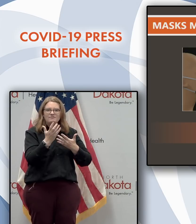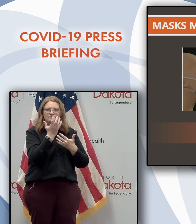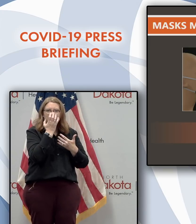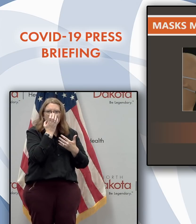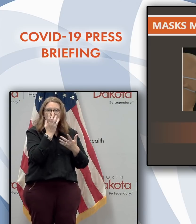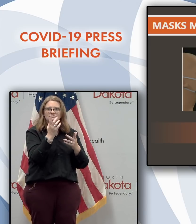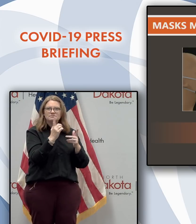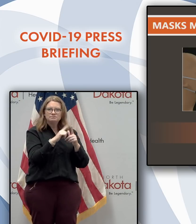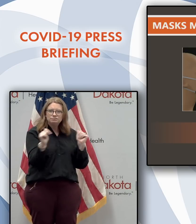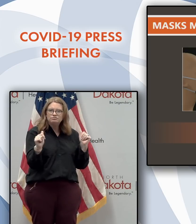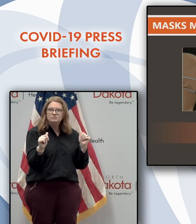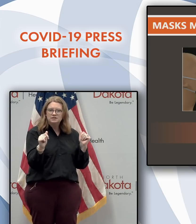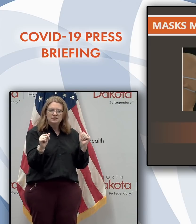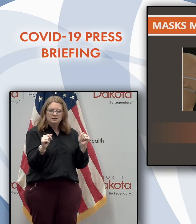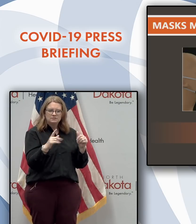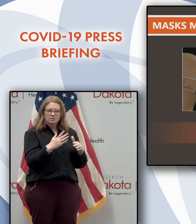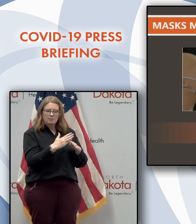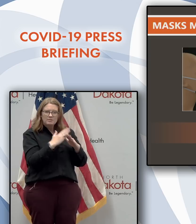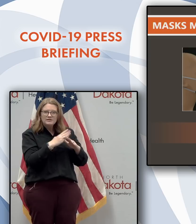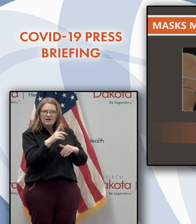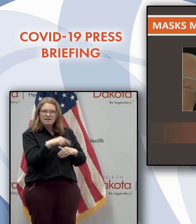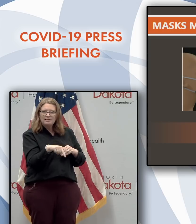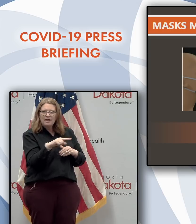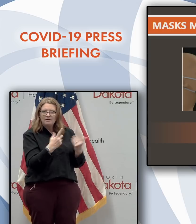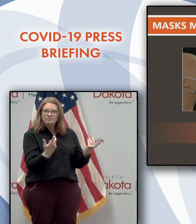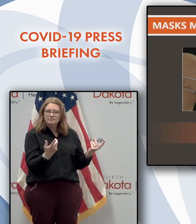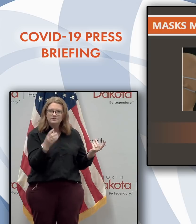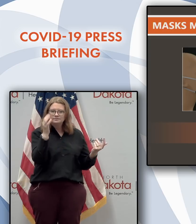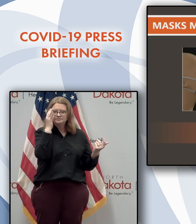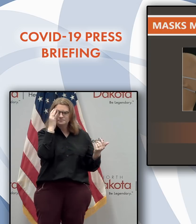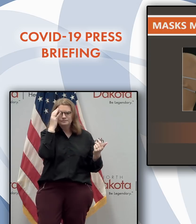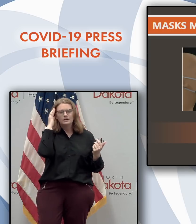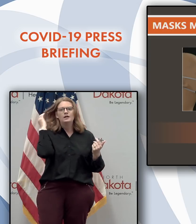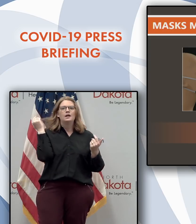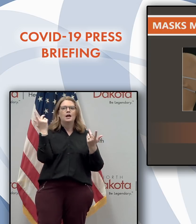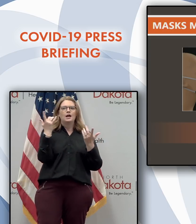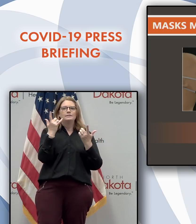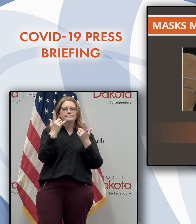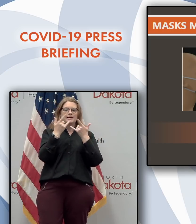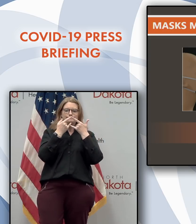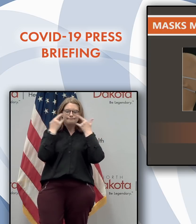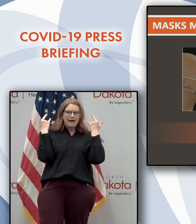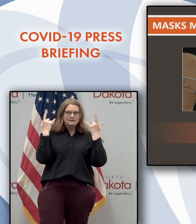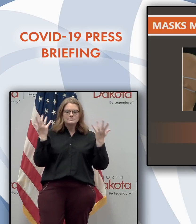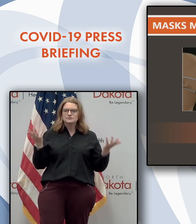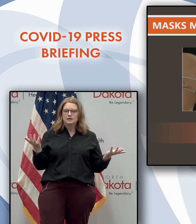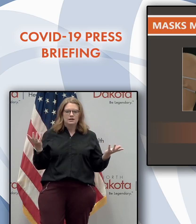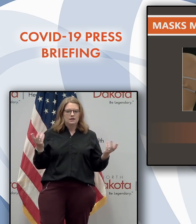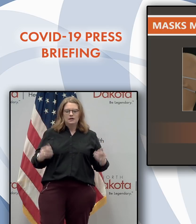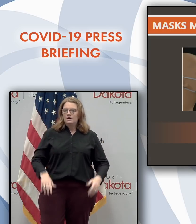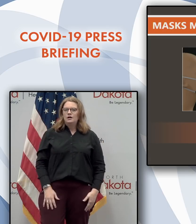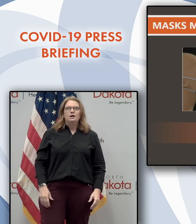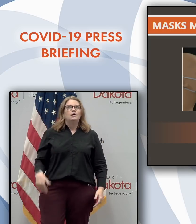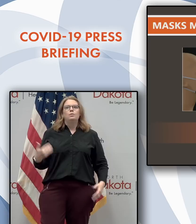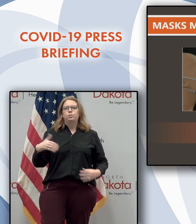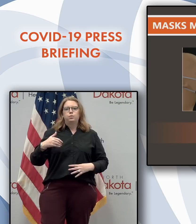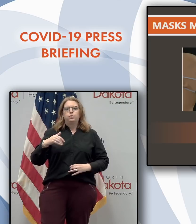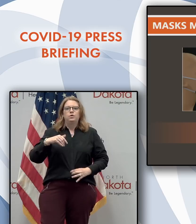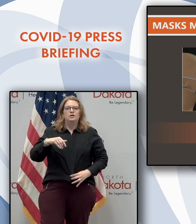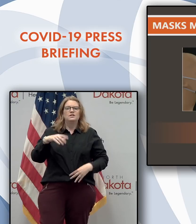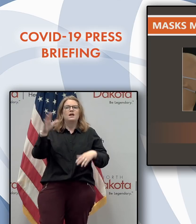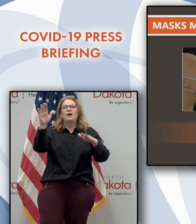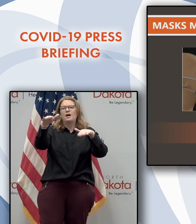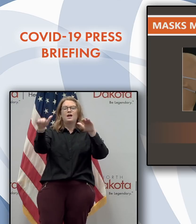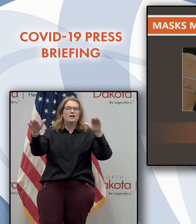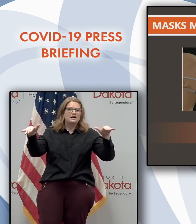that can help protect them. So that's what we're saying on masks. And again, I know I'm sure there'll be a hue and cry for North